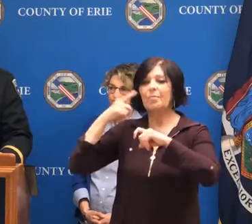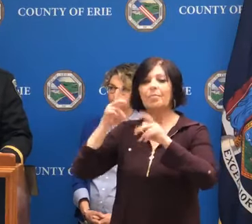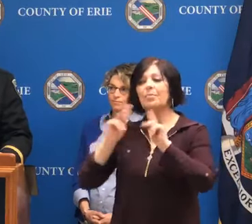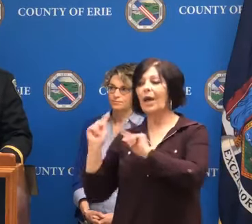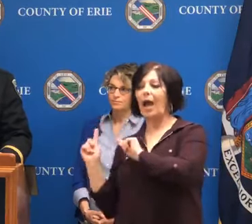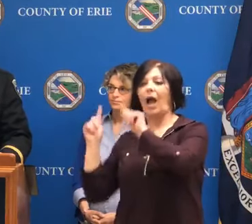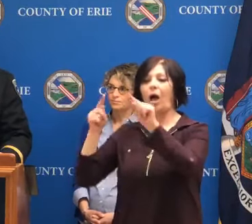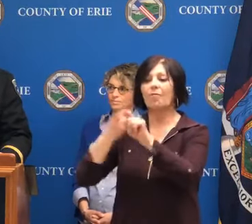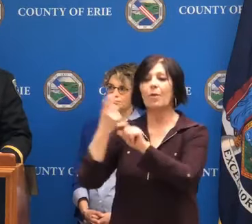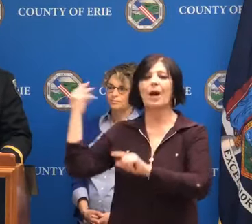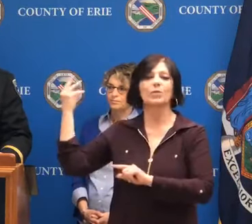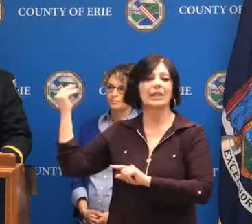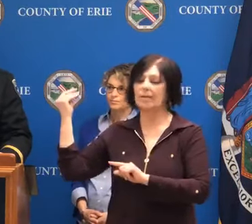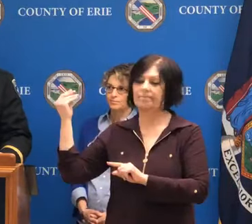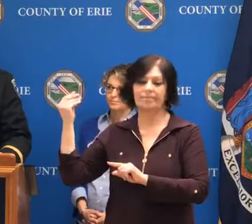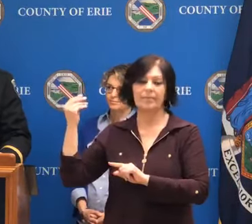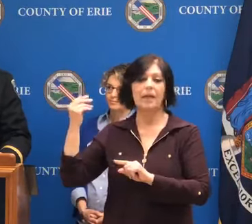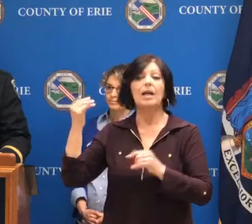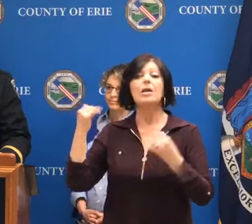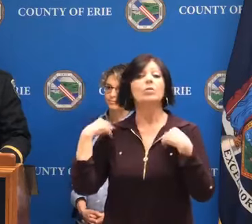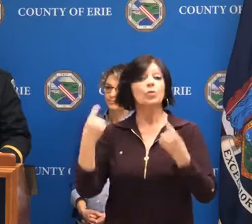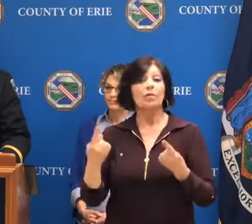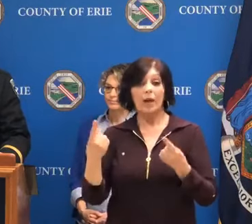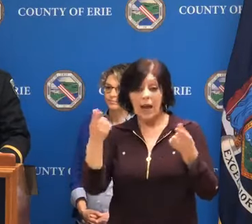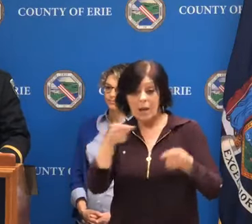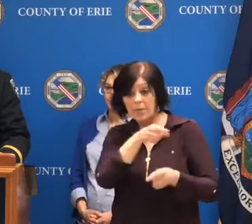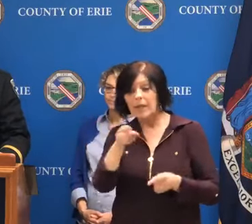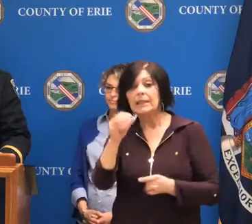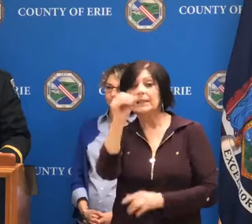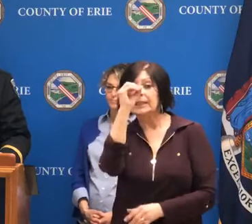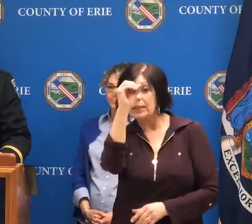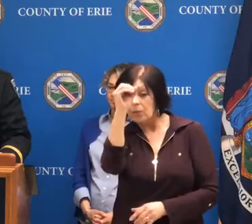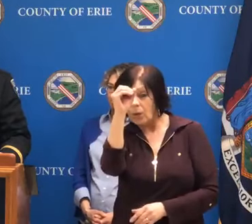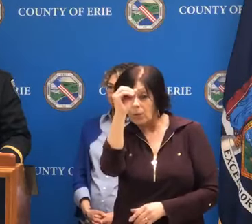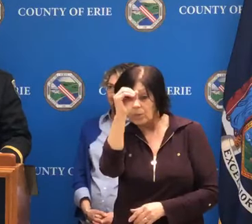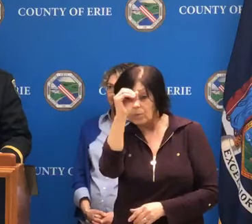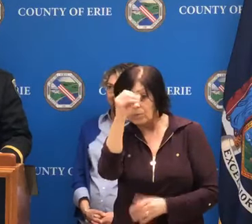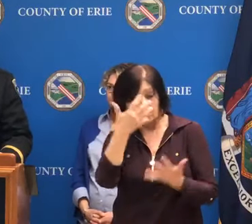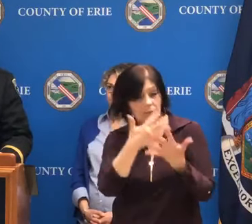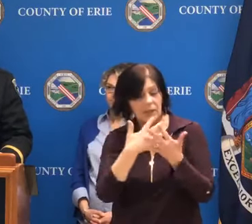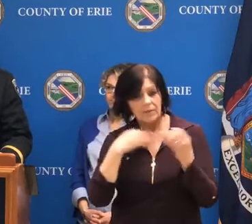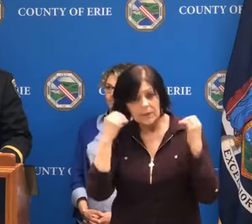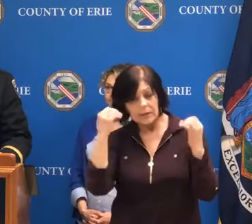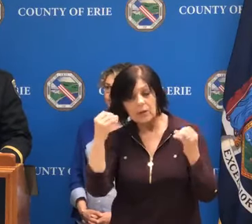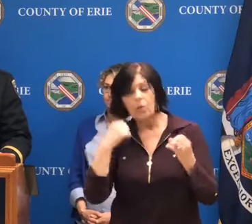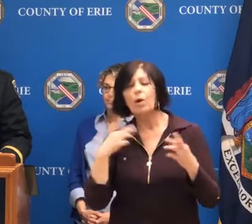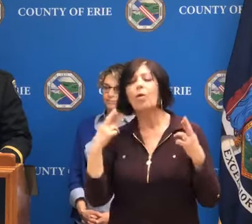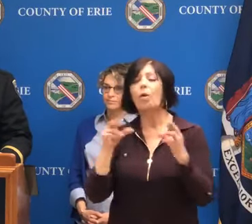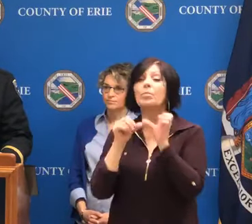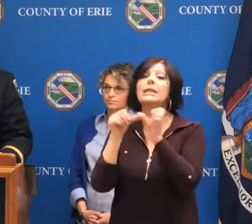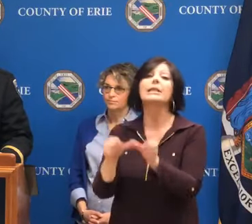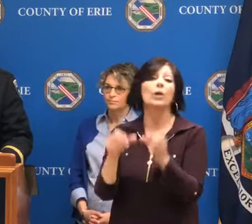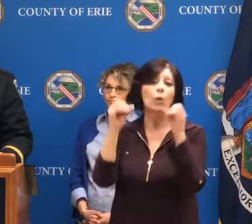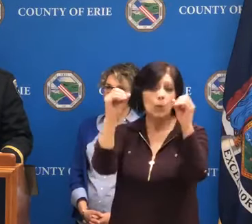outside. As I said, we have zero cases so far. The barrier is working. We hope and pray it continues.